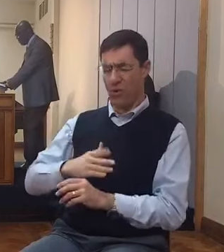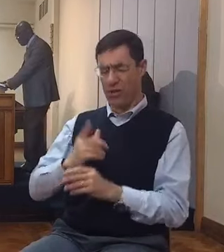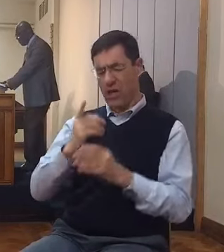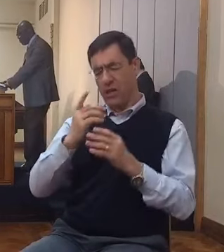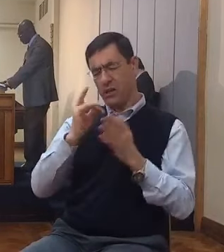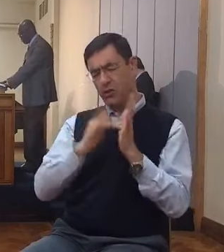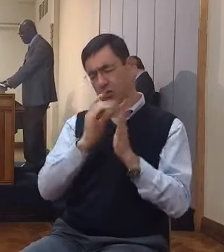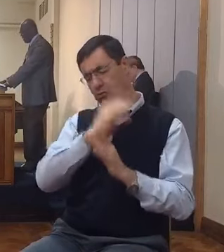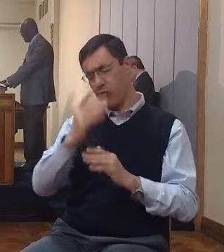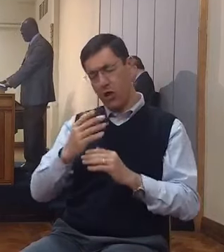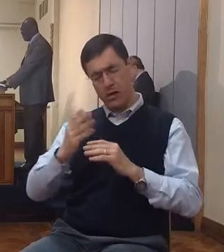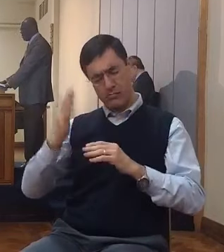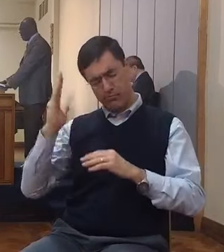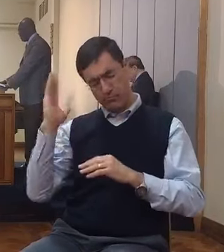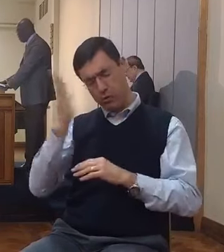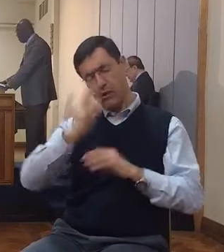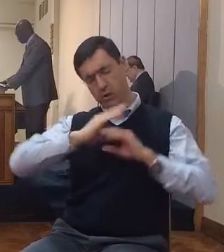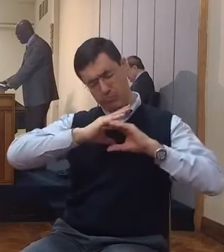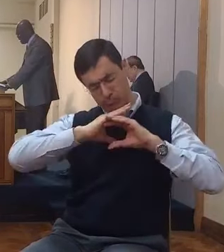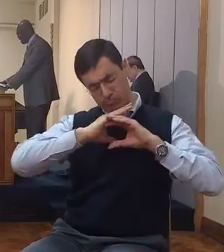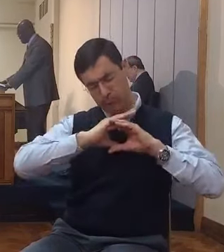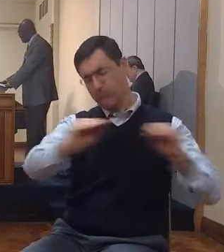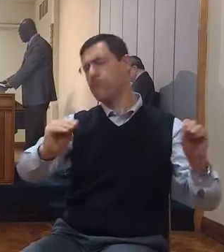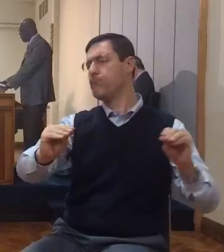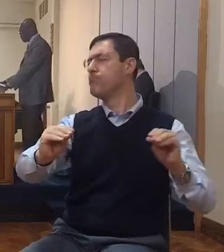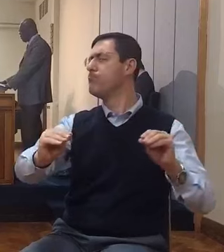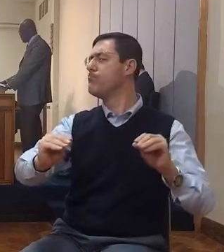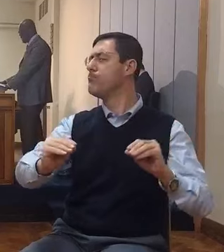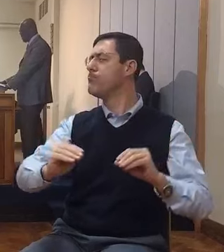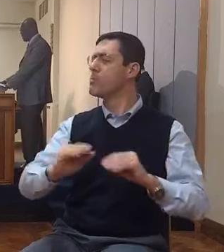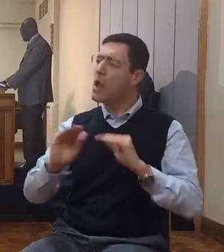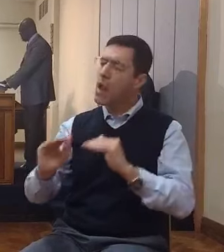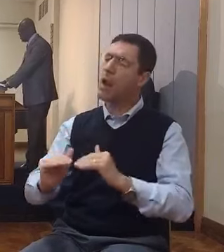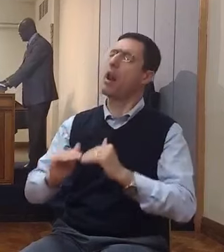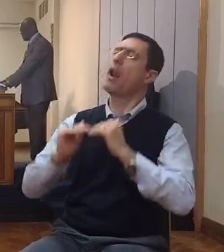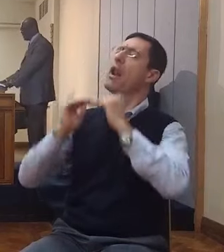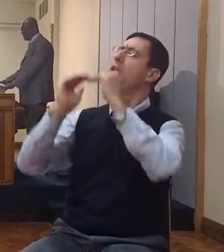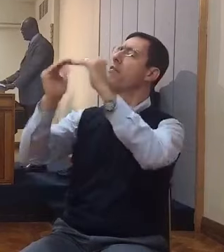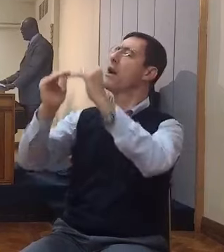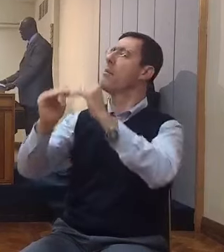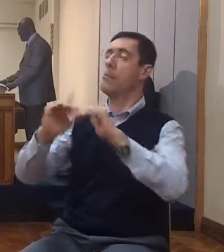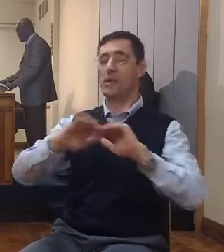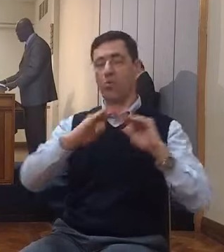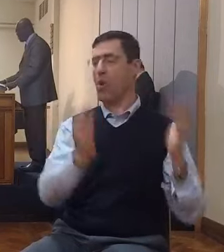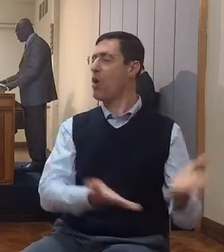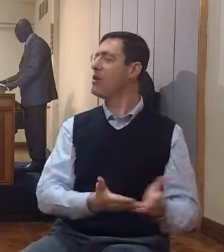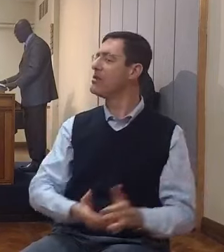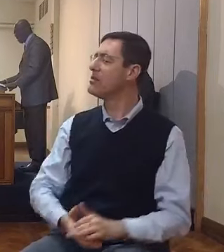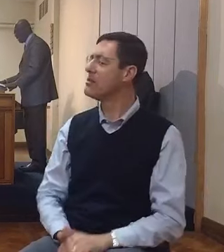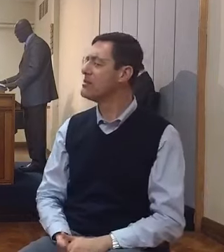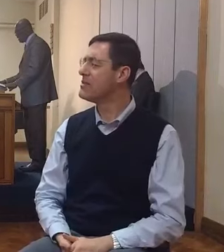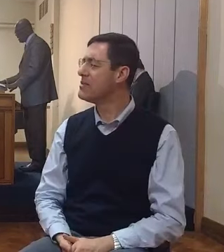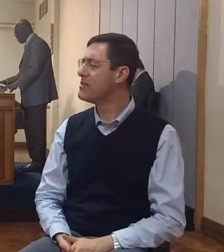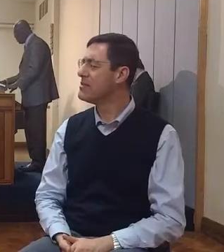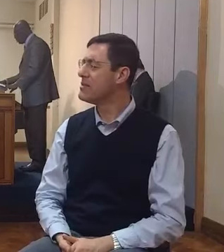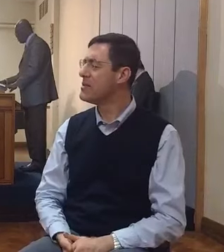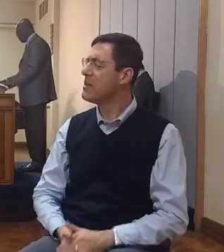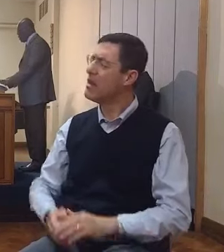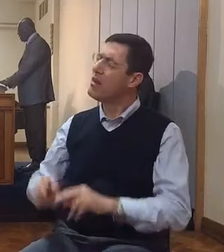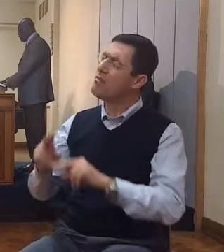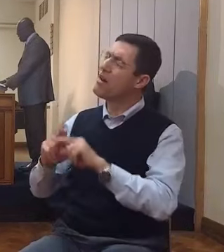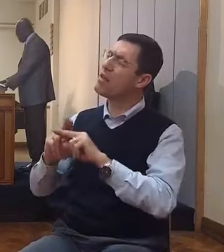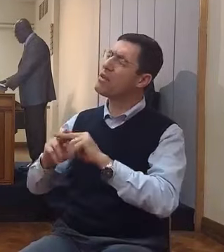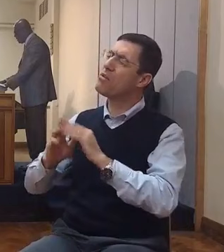up before the world. O Lord our God, we thank thee, our gracious God, for the regular proclamation of the